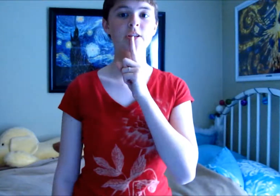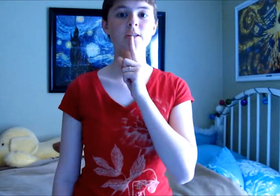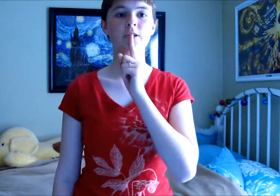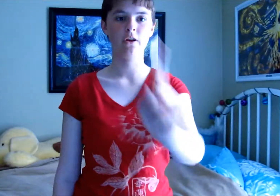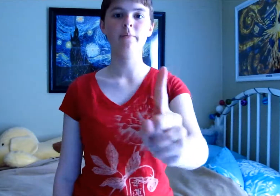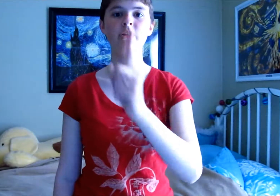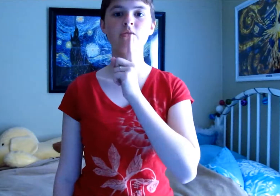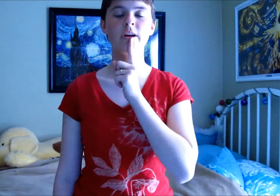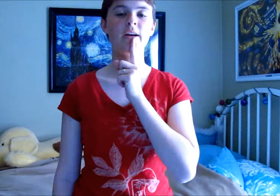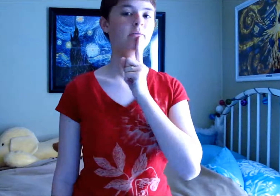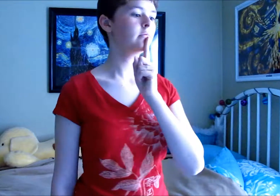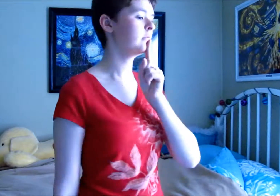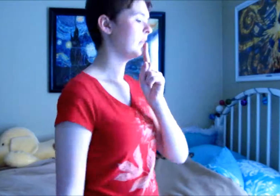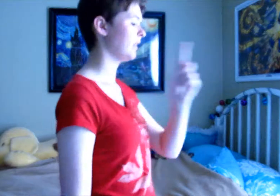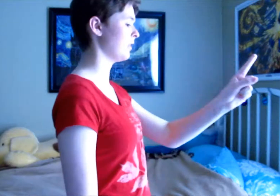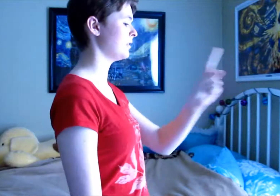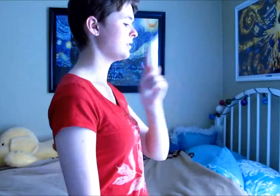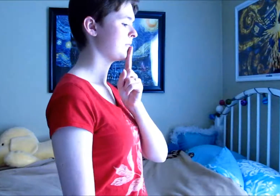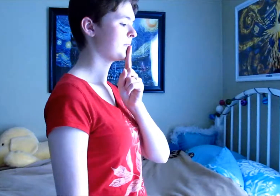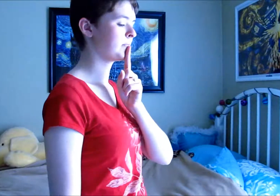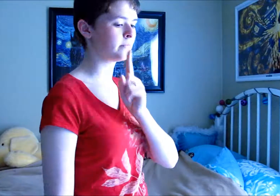just you're coming straight out like this.